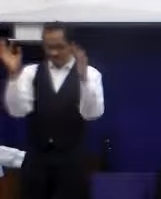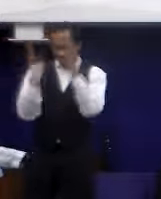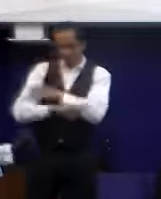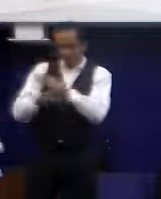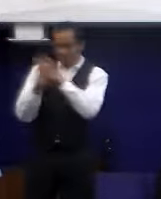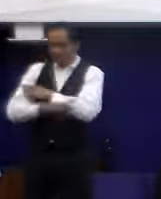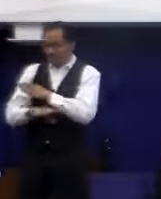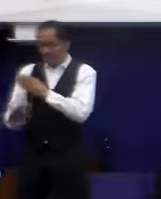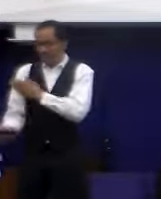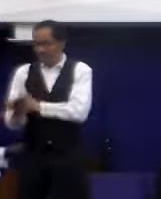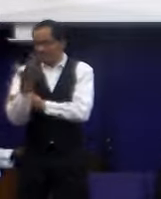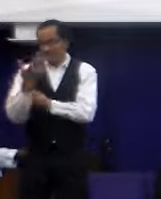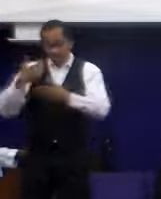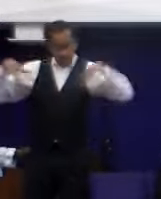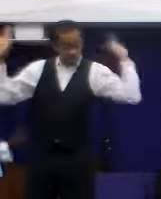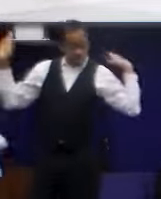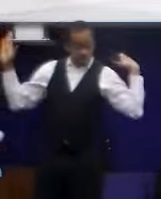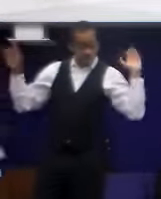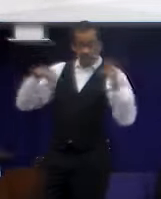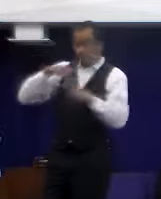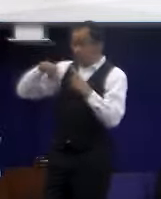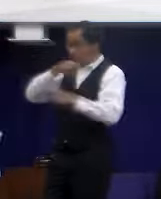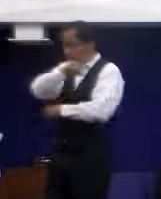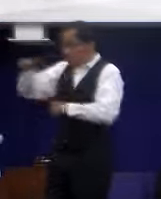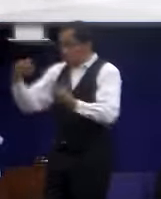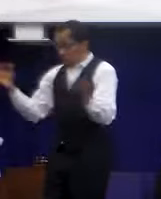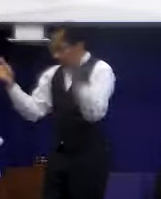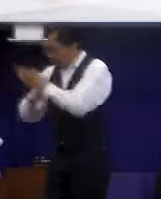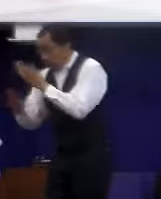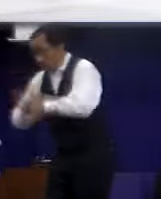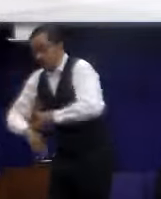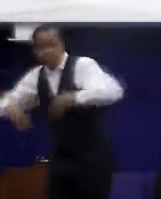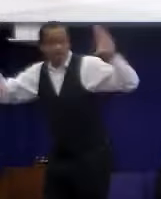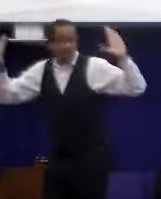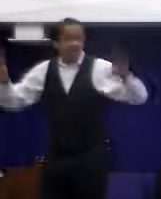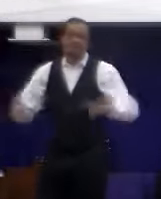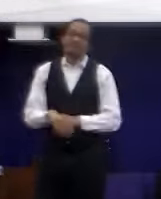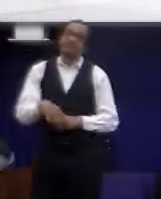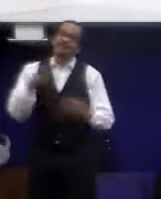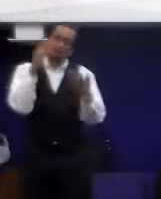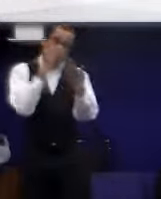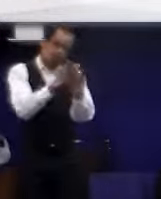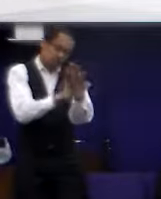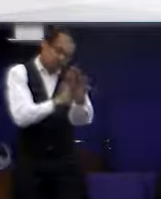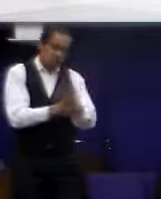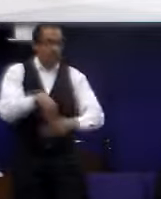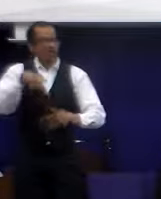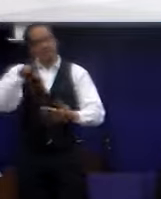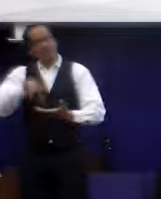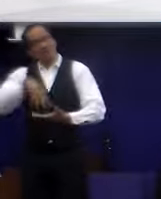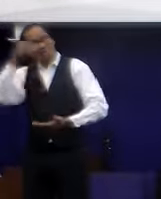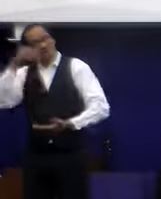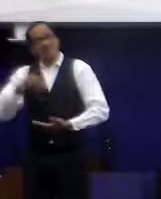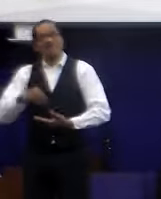submit to you this morning, don't give up in the storm. Amen. Don't give up. There are some lessons that we can learn from this episode in the life of the